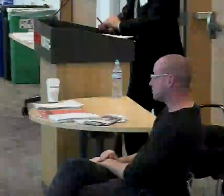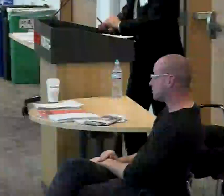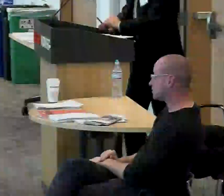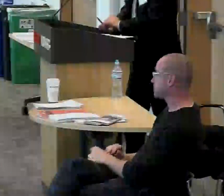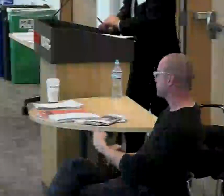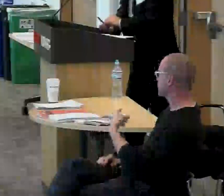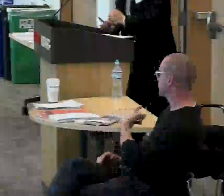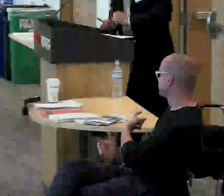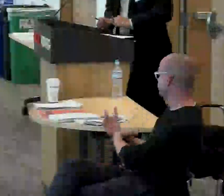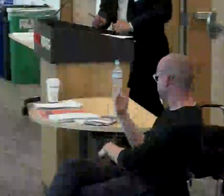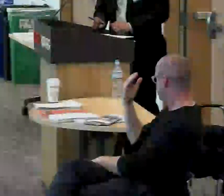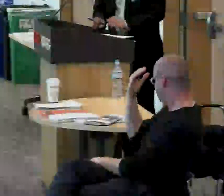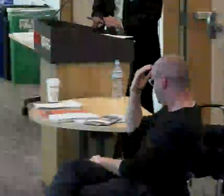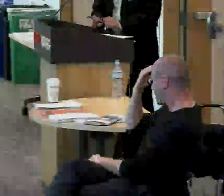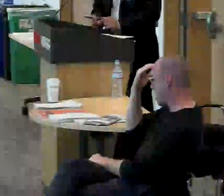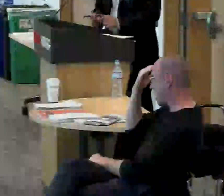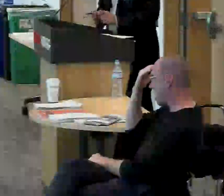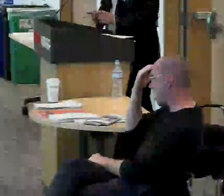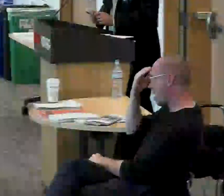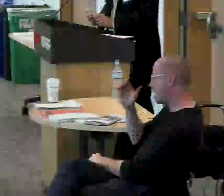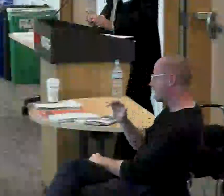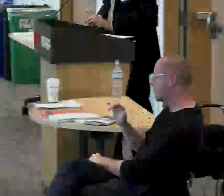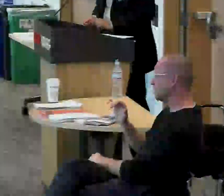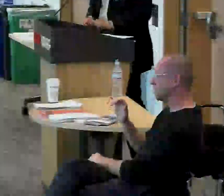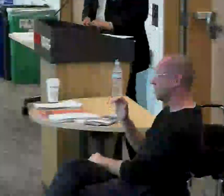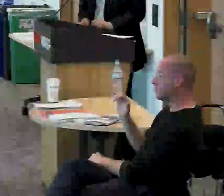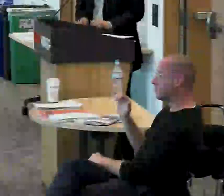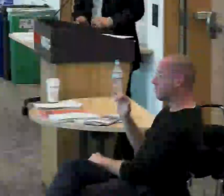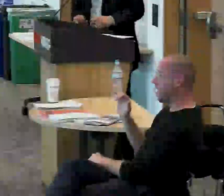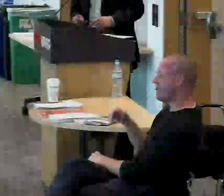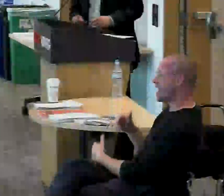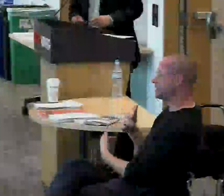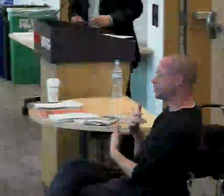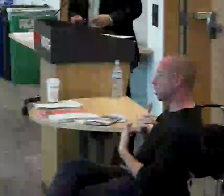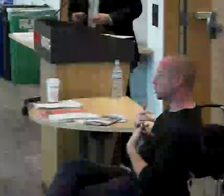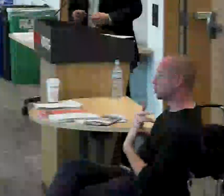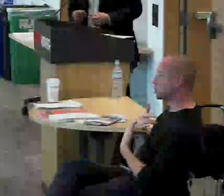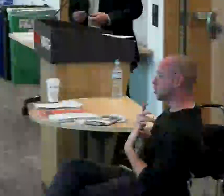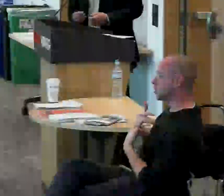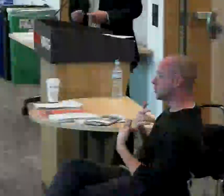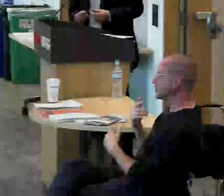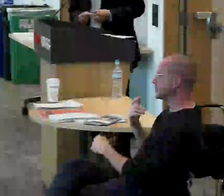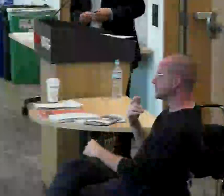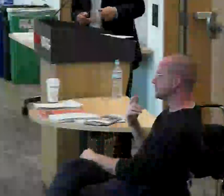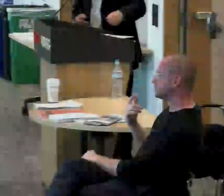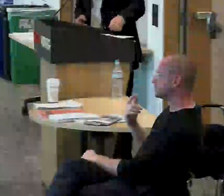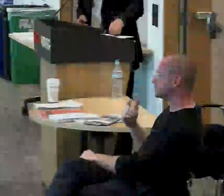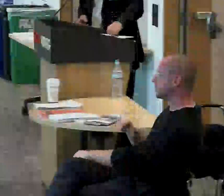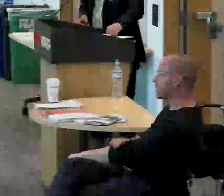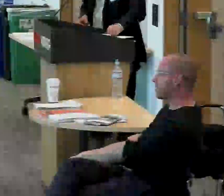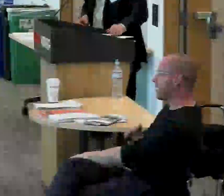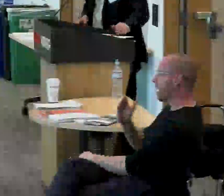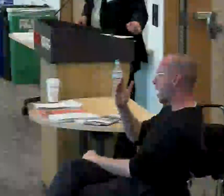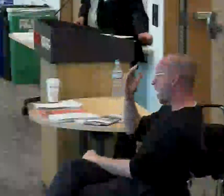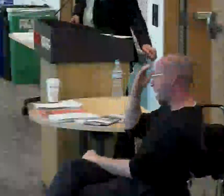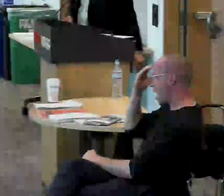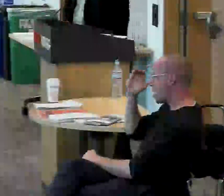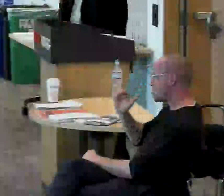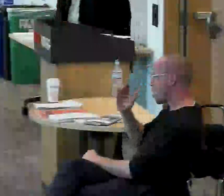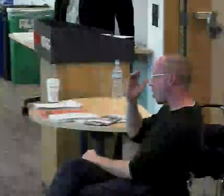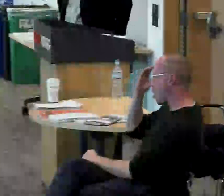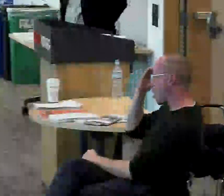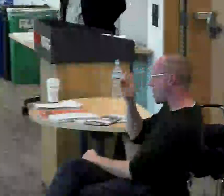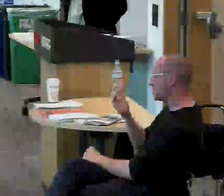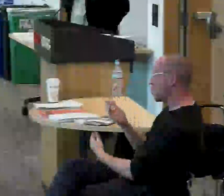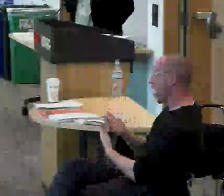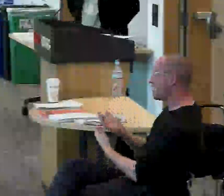I know that is a concern, and I think that's part of why things are moving slowly, particularly